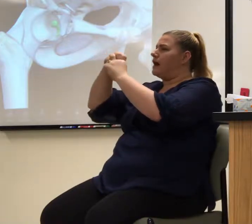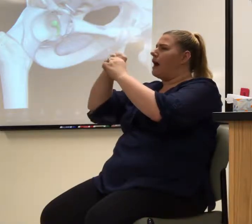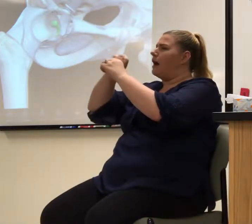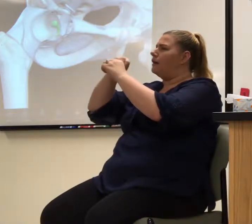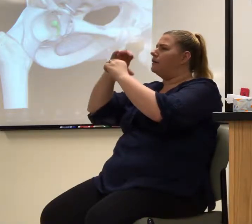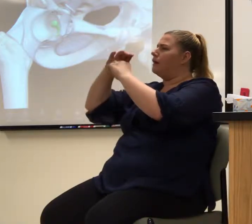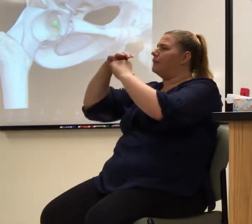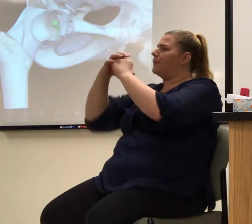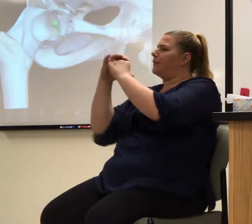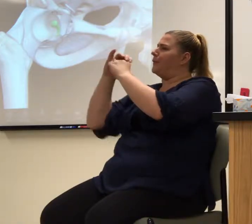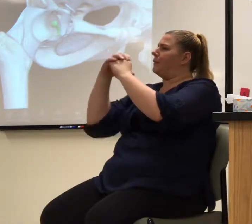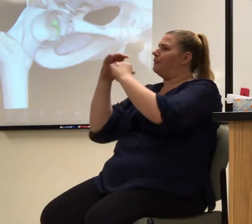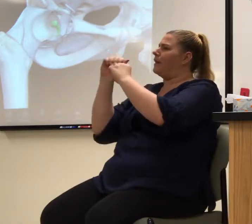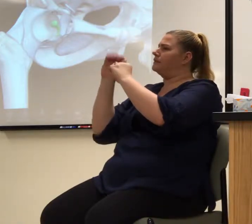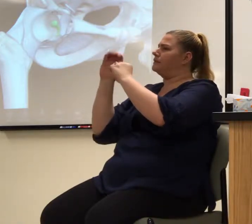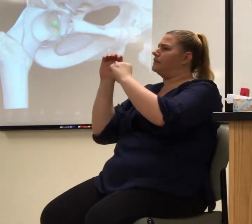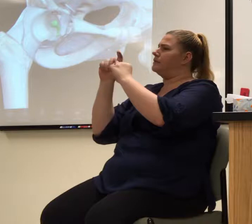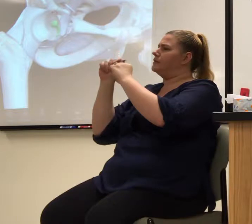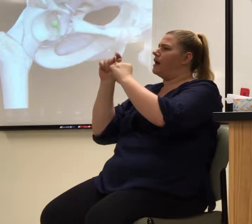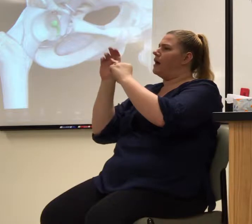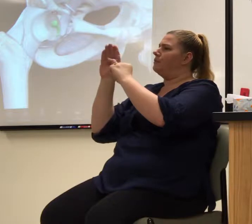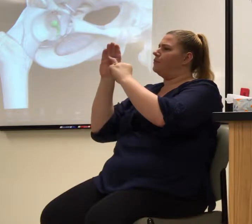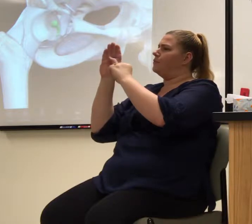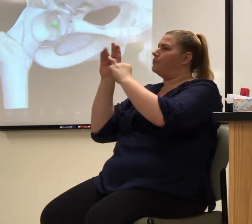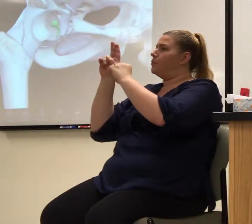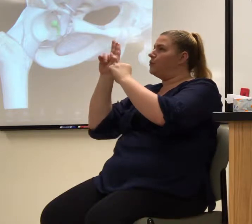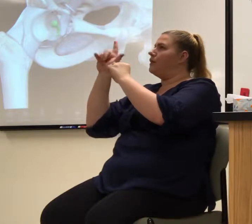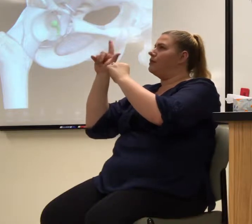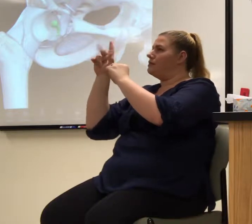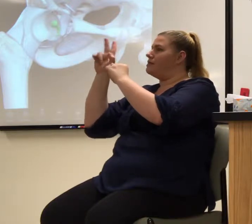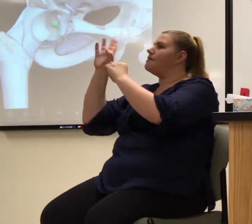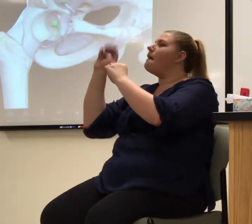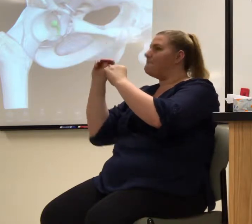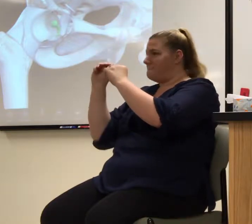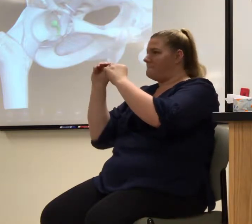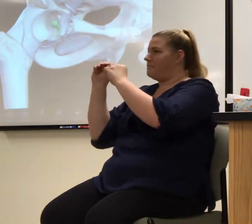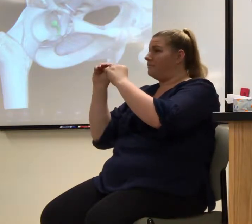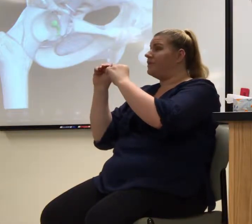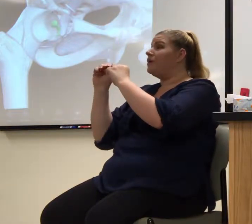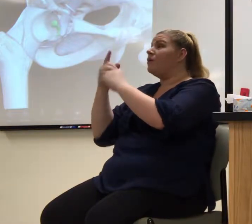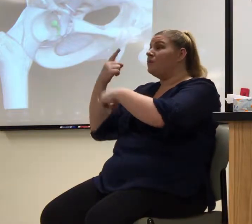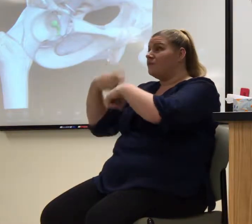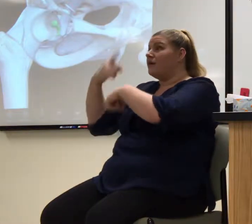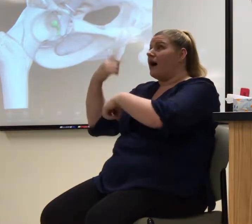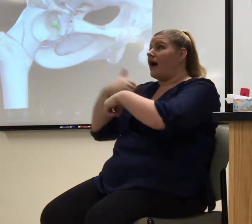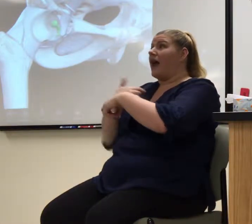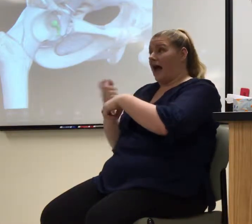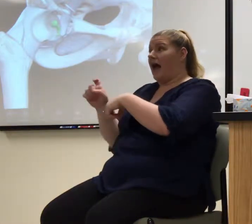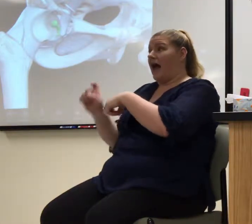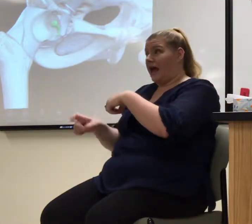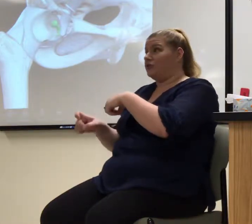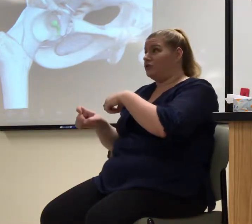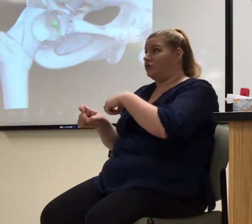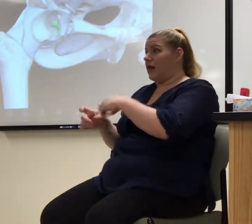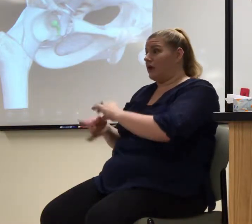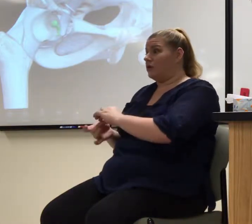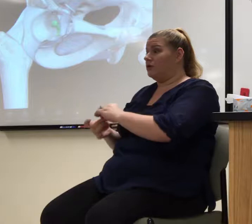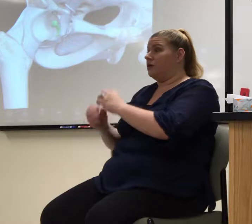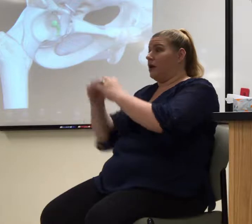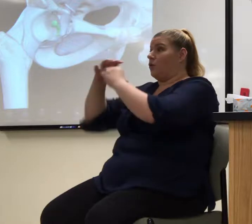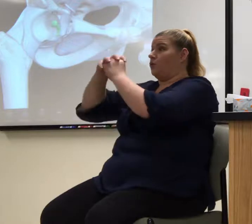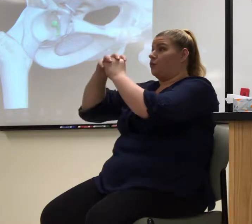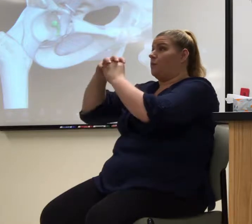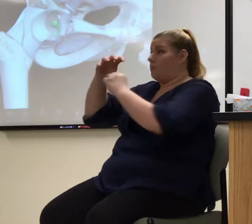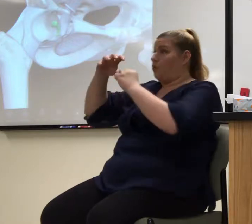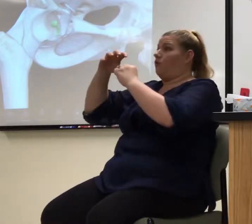Okay. And sometimes I've had the experience of having to actually remove a lower limb from the hip joint. And I